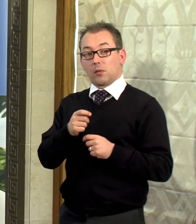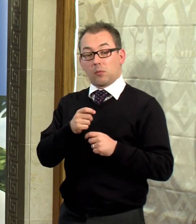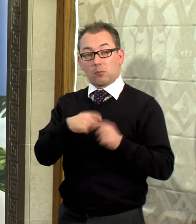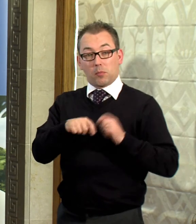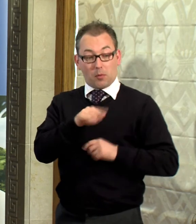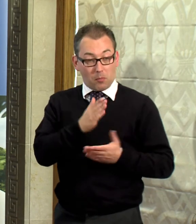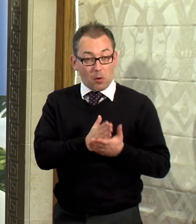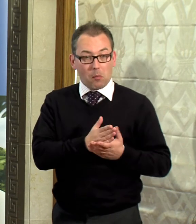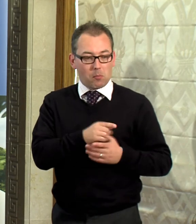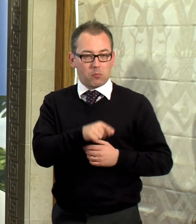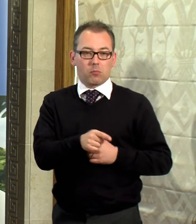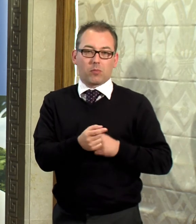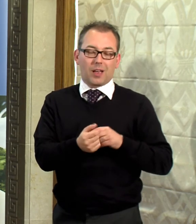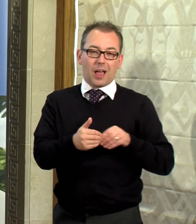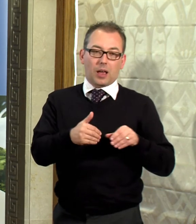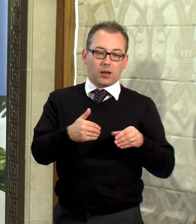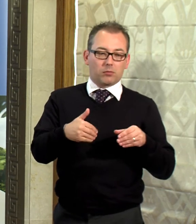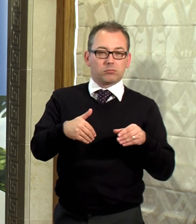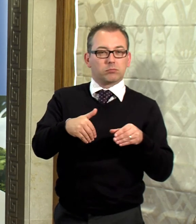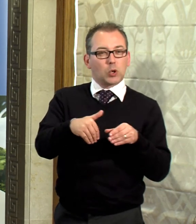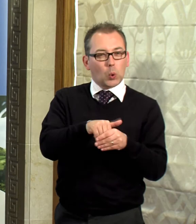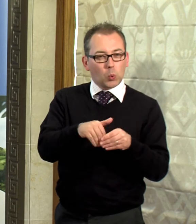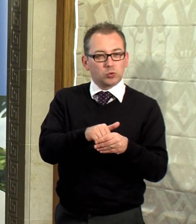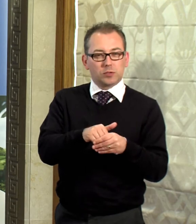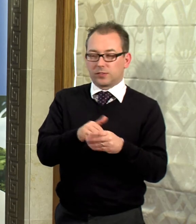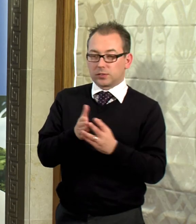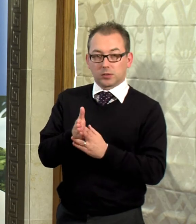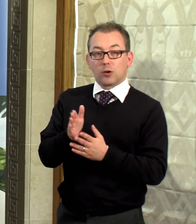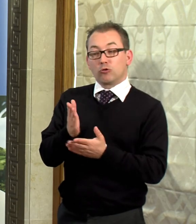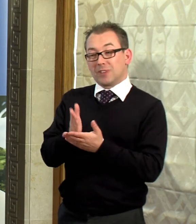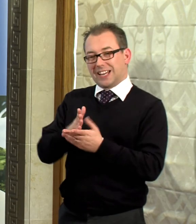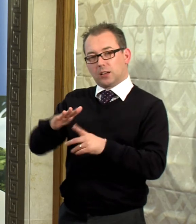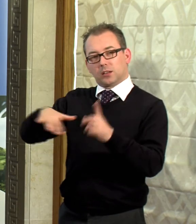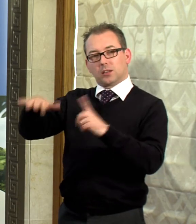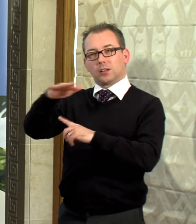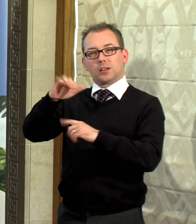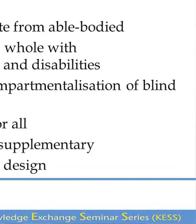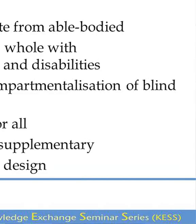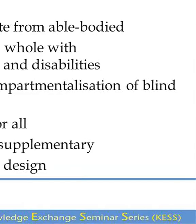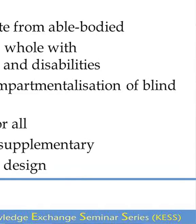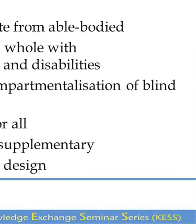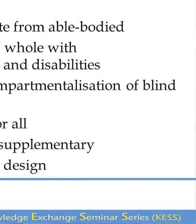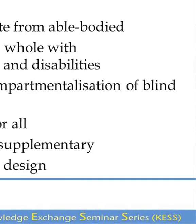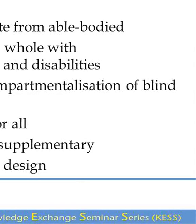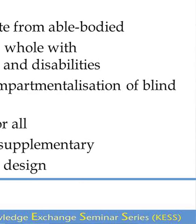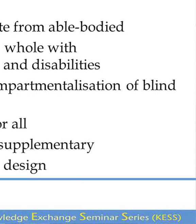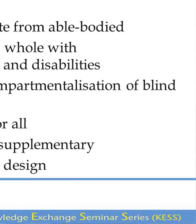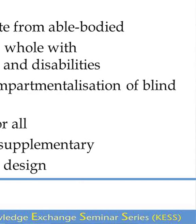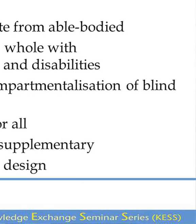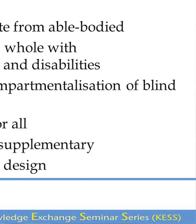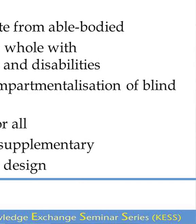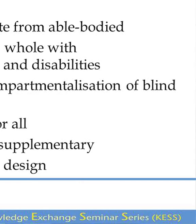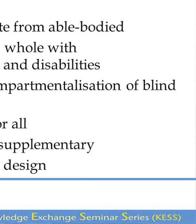inclusive access is a change in mentalities regarding disability. This progression